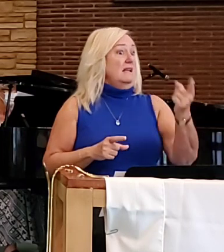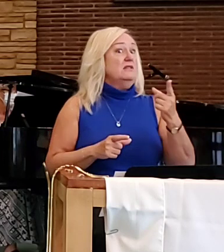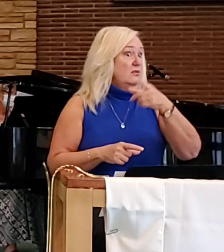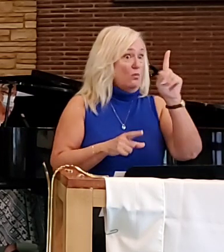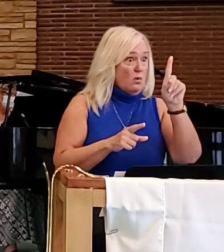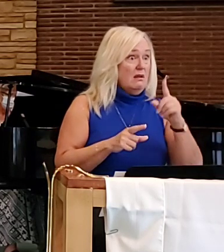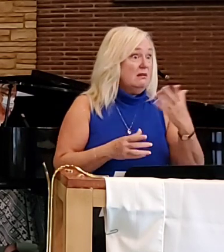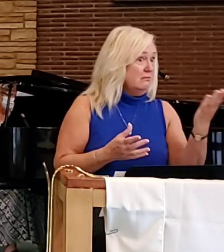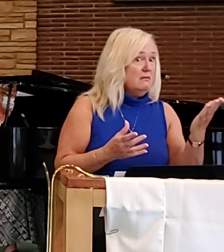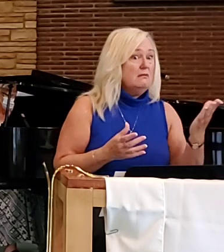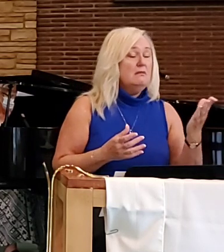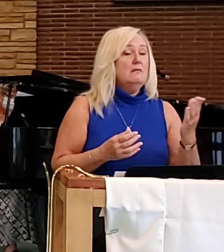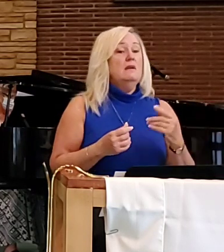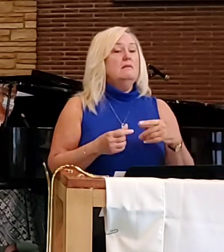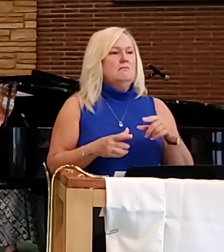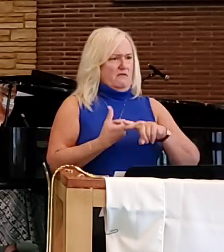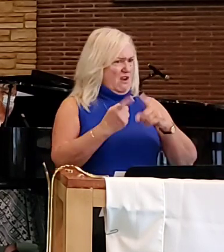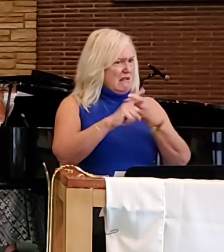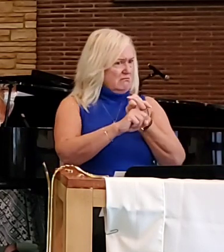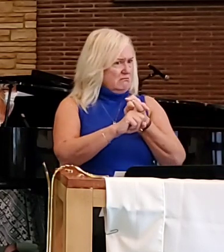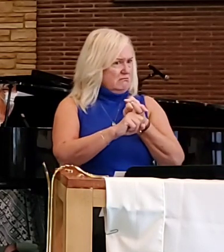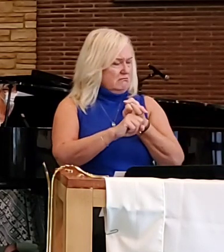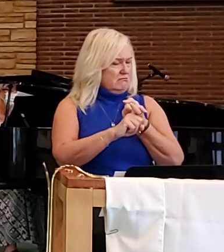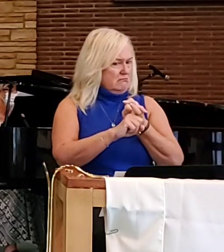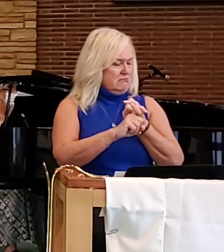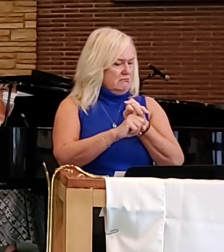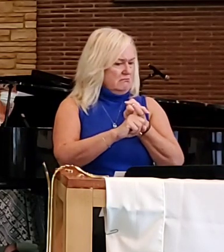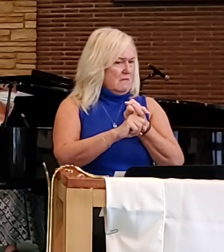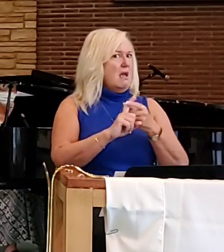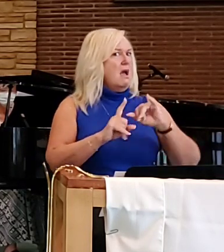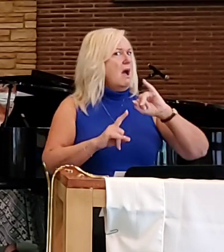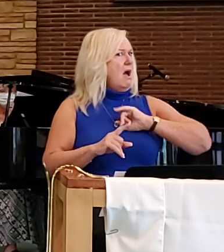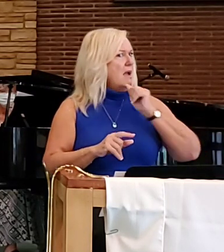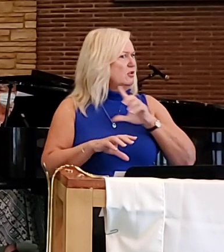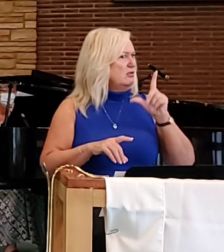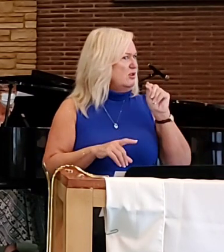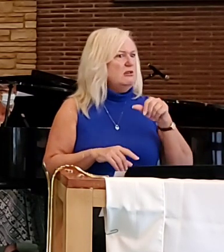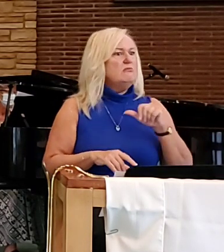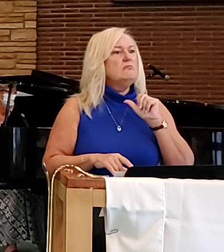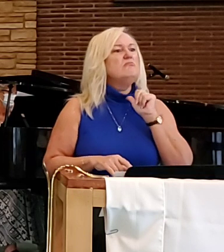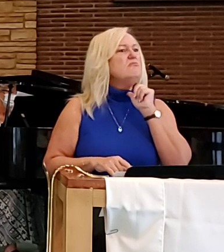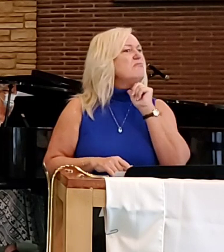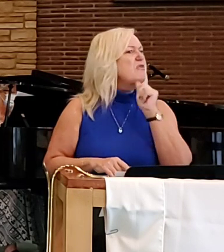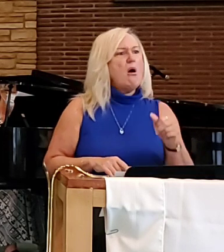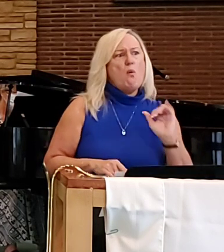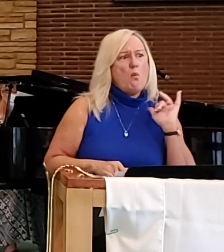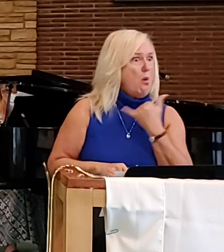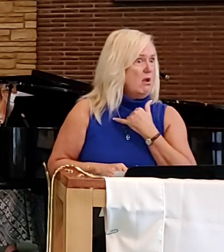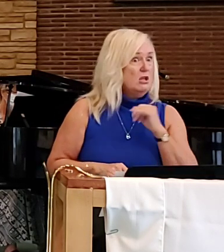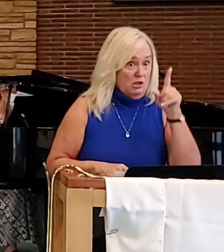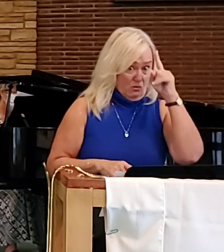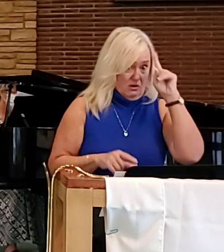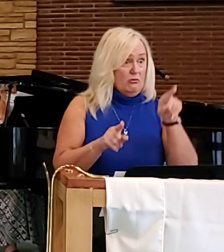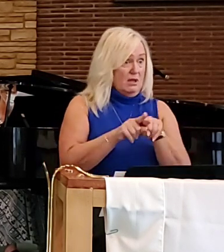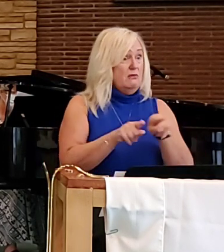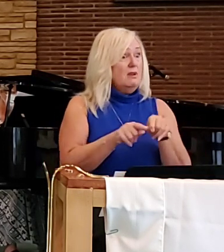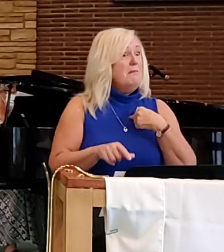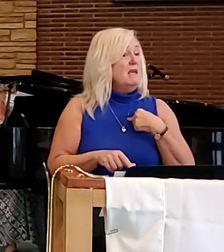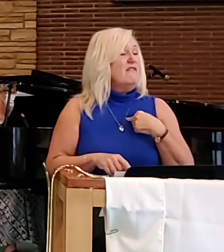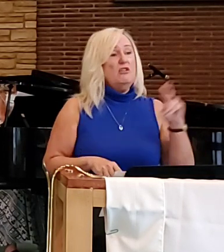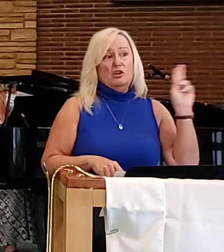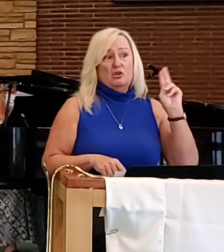them, 'Friend, I am doing you no wrong. Did you not agree with me for